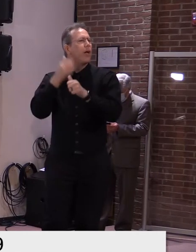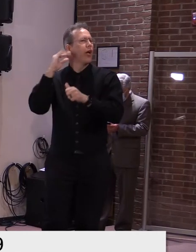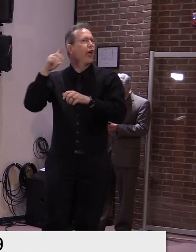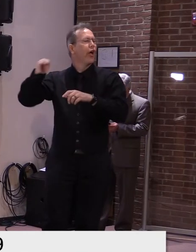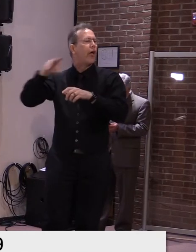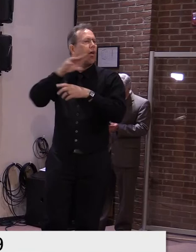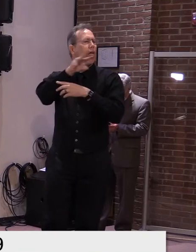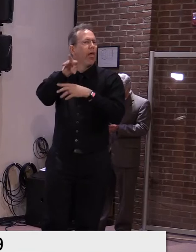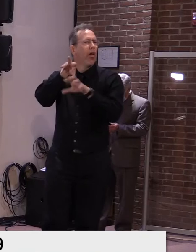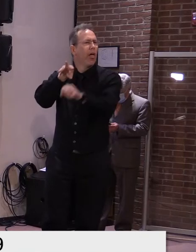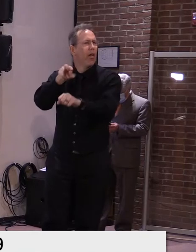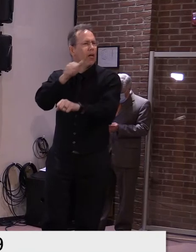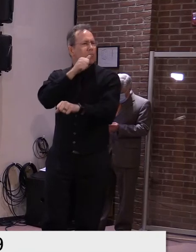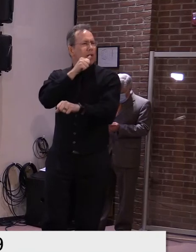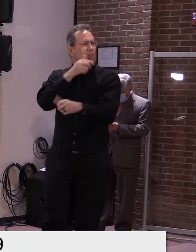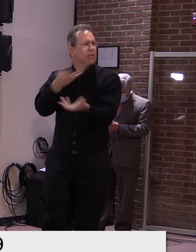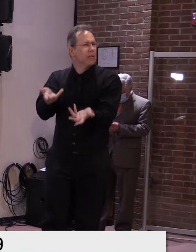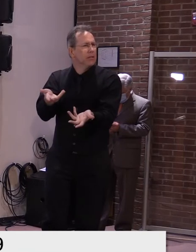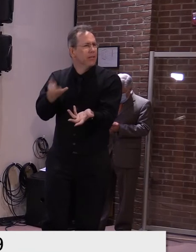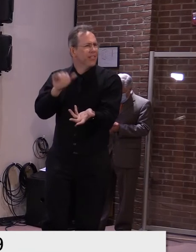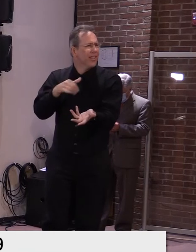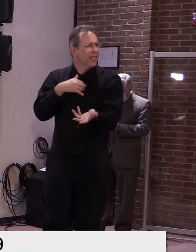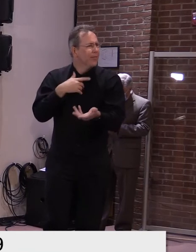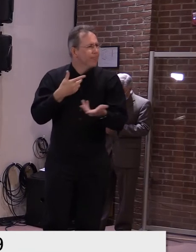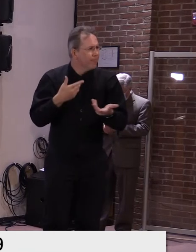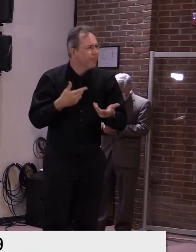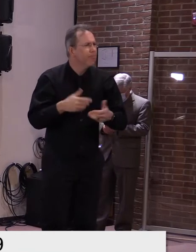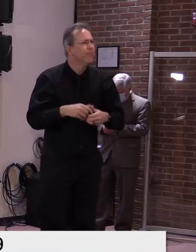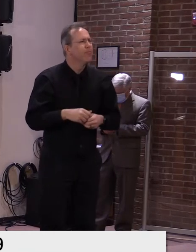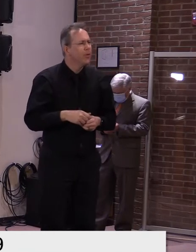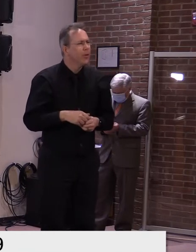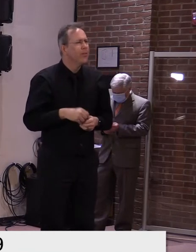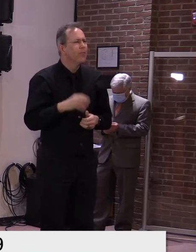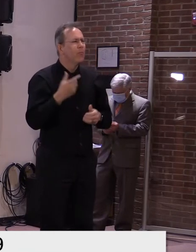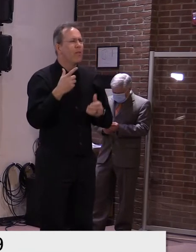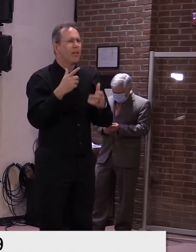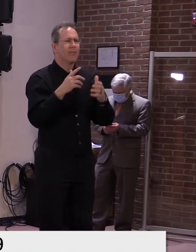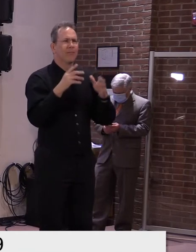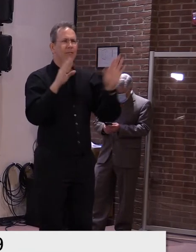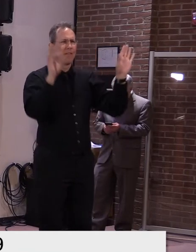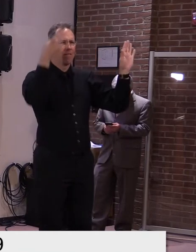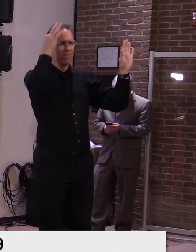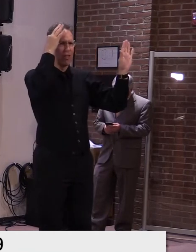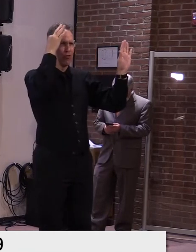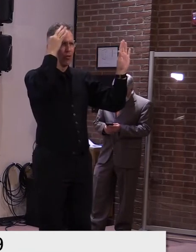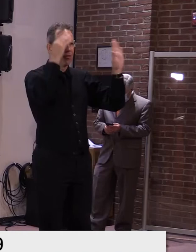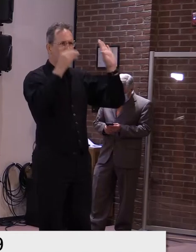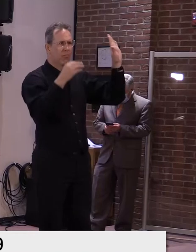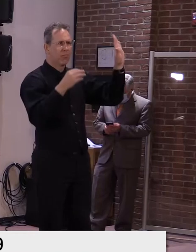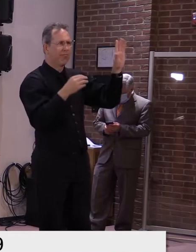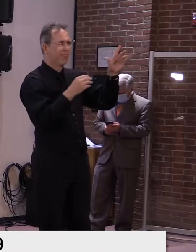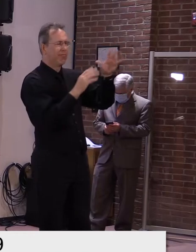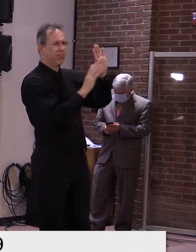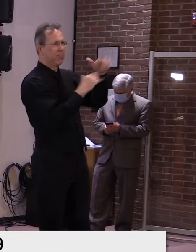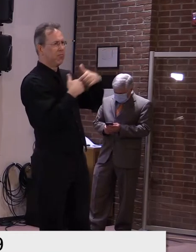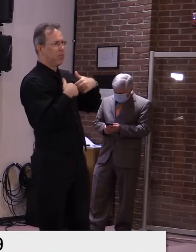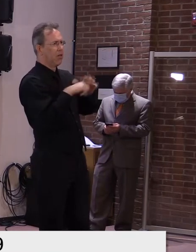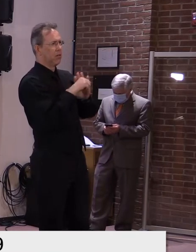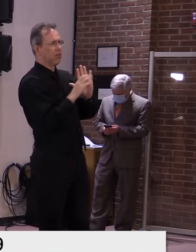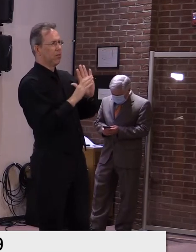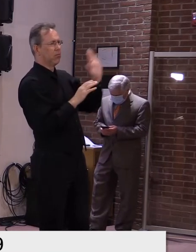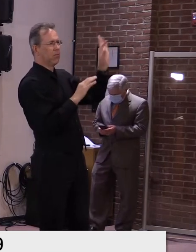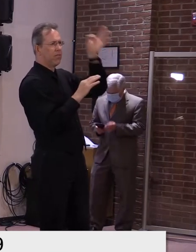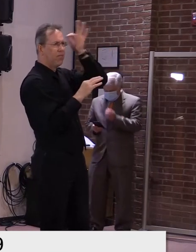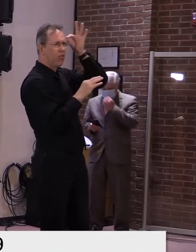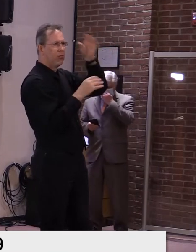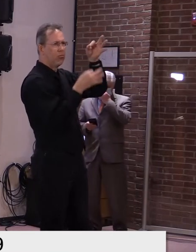an issue with the federal delegation and the locals, but from my standpoint, it seems as though they could arrive at some